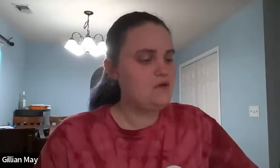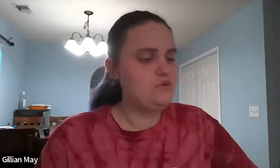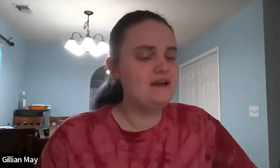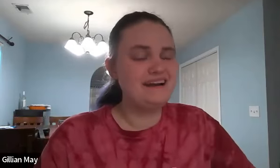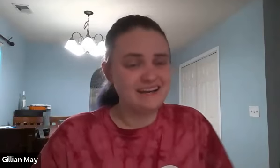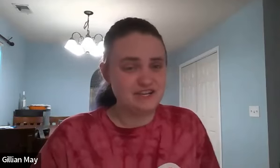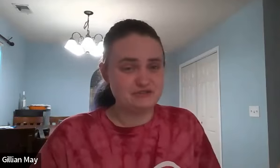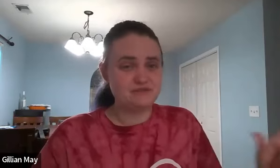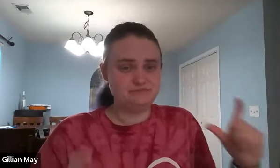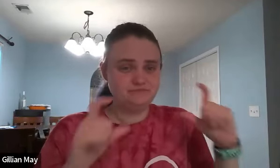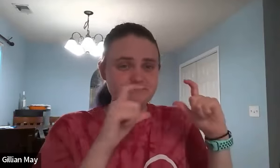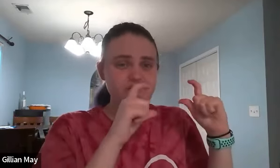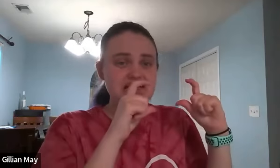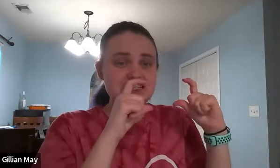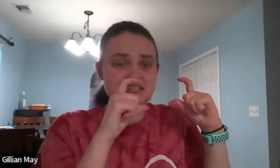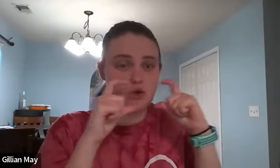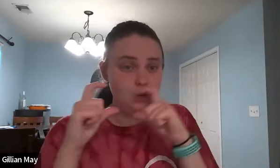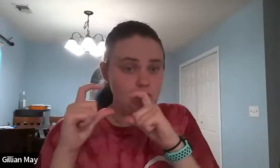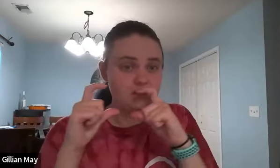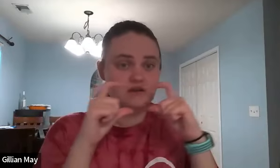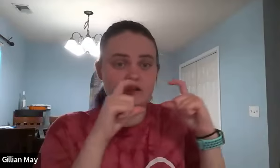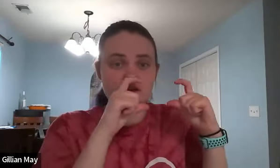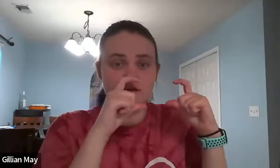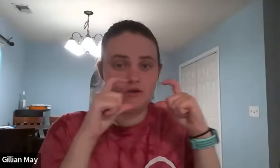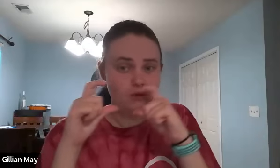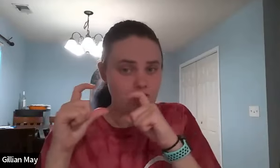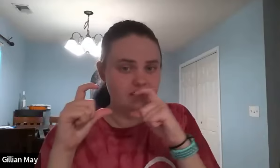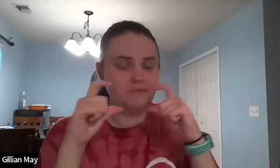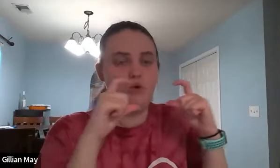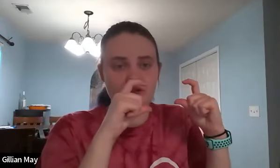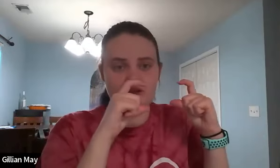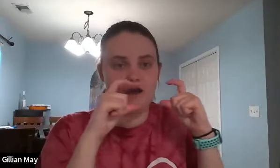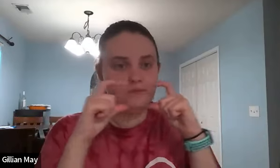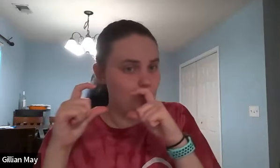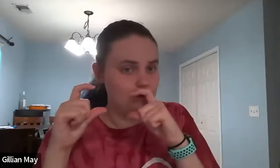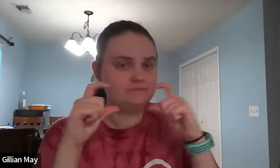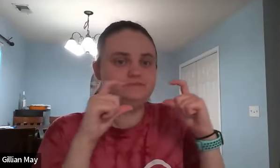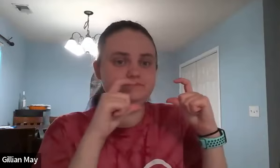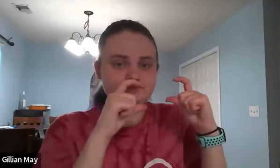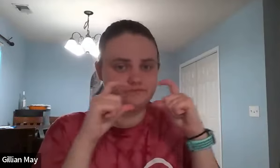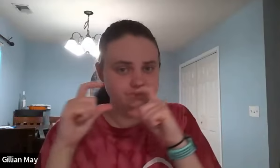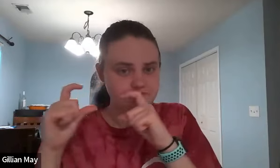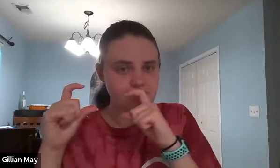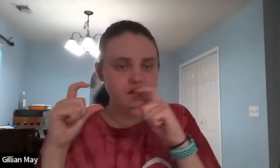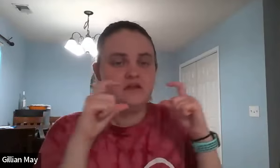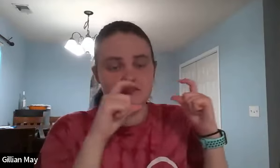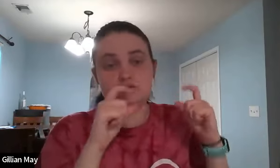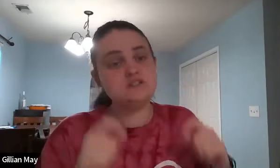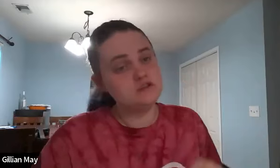The one I use is corn. Like I'm holding the cob, corn. This one is also